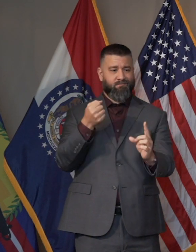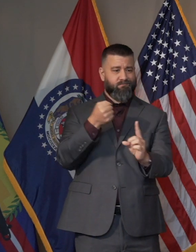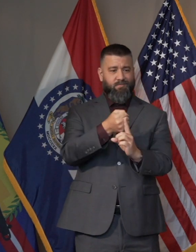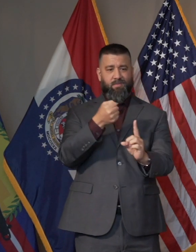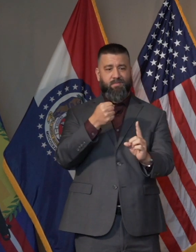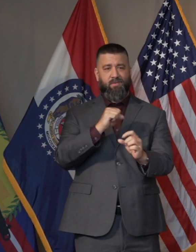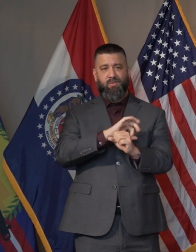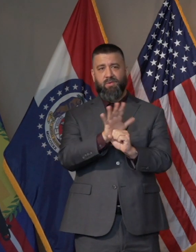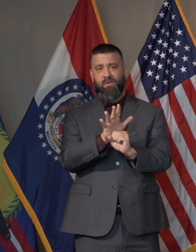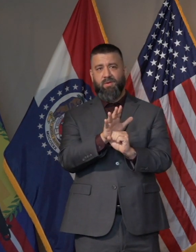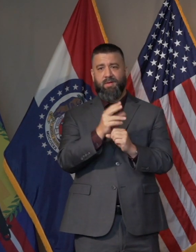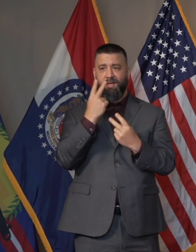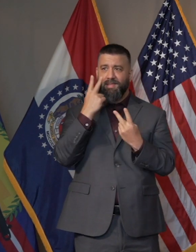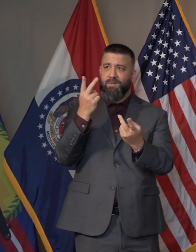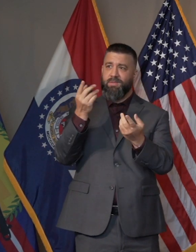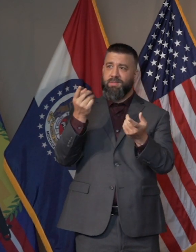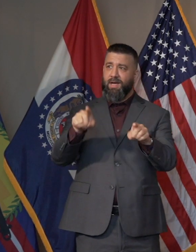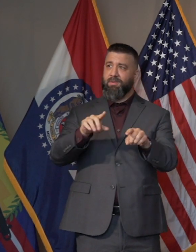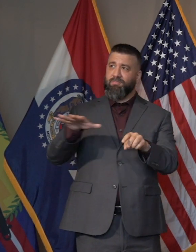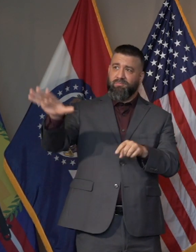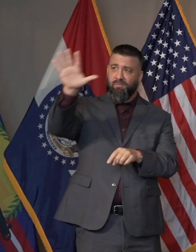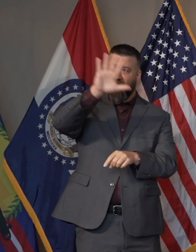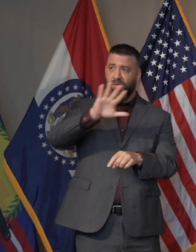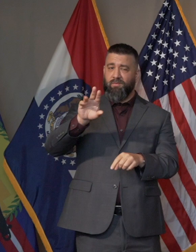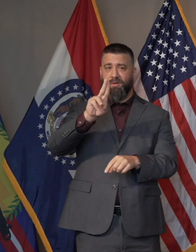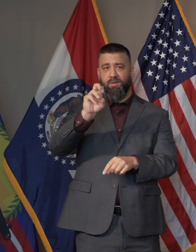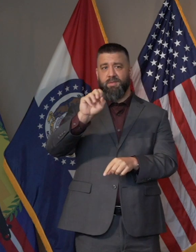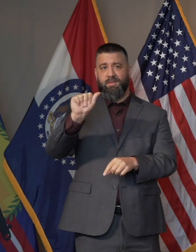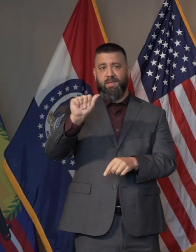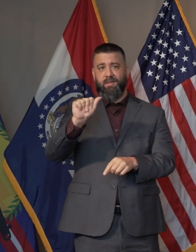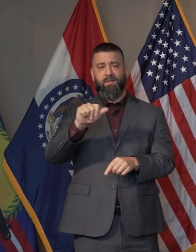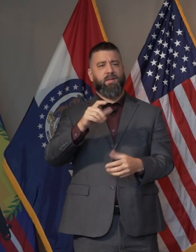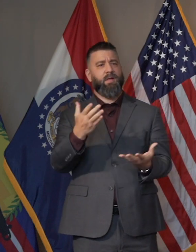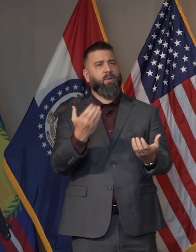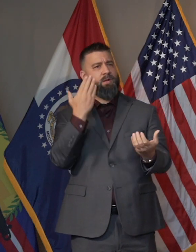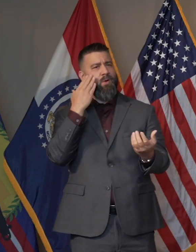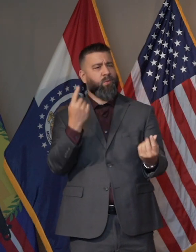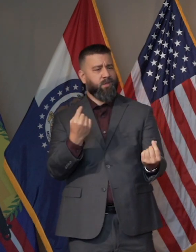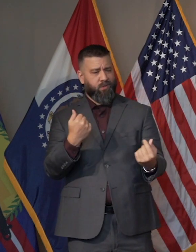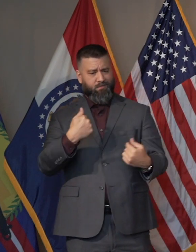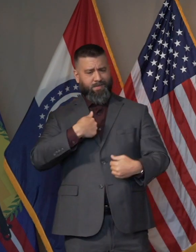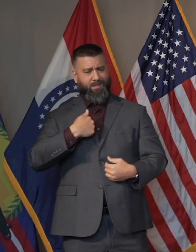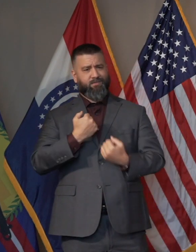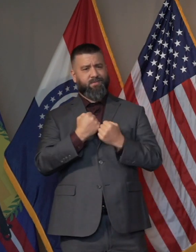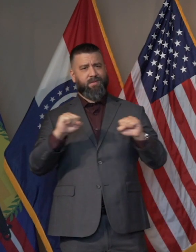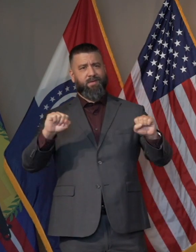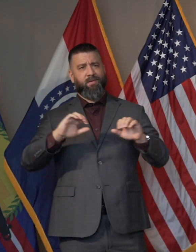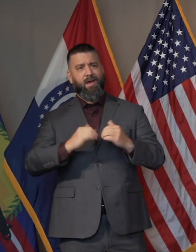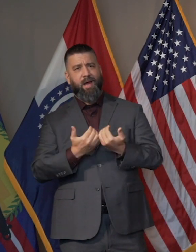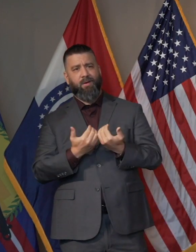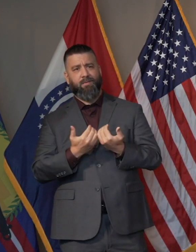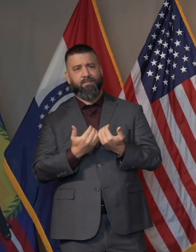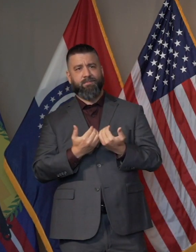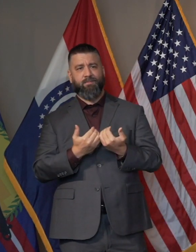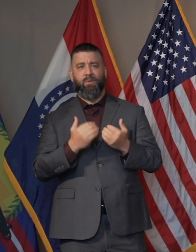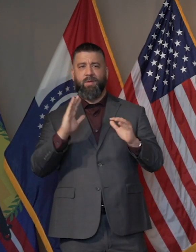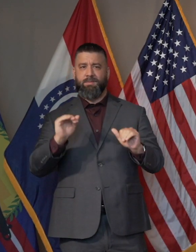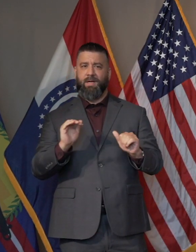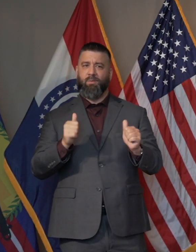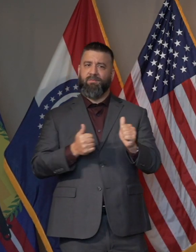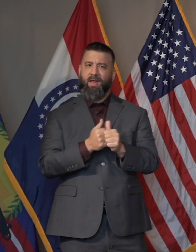impacted by this. They're watching what's happening in the country, and they just want to know what they need to do to be safe so they can do it, and we expect that's